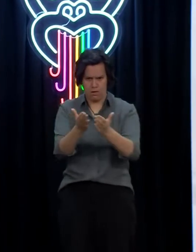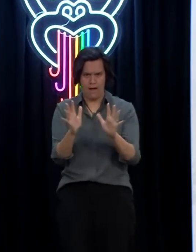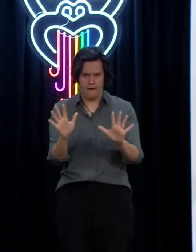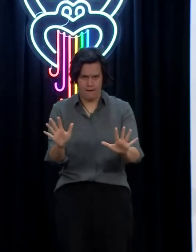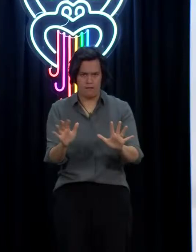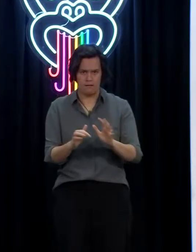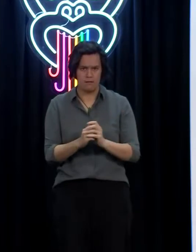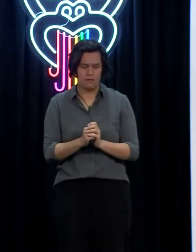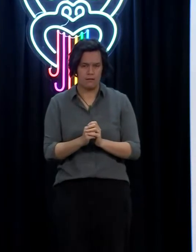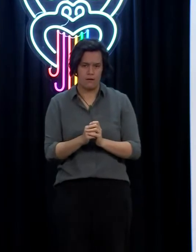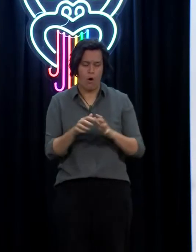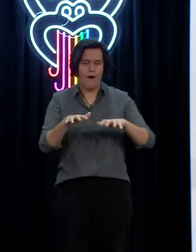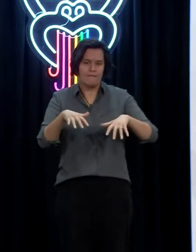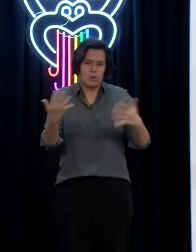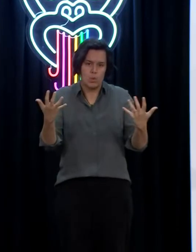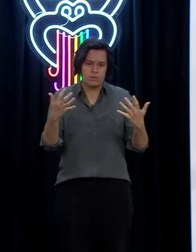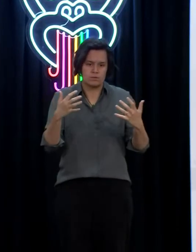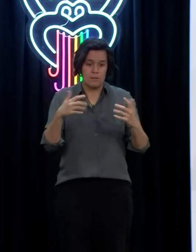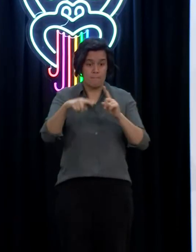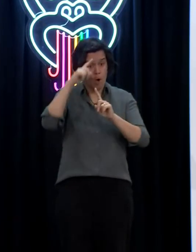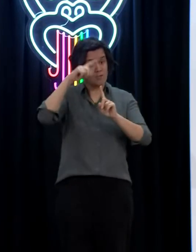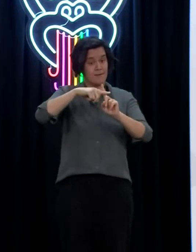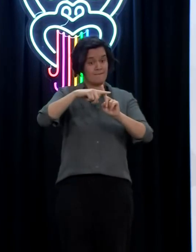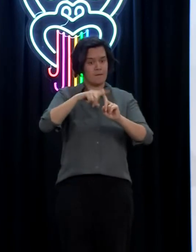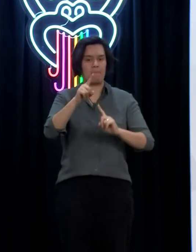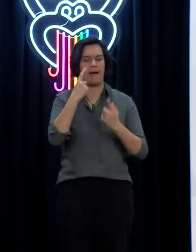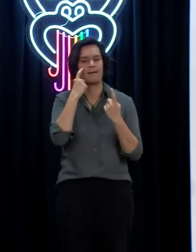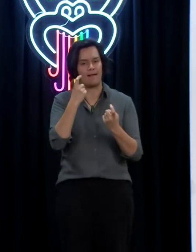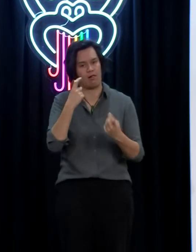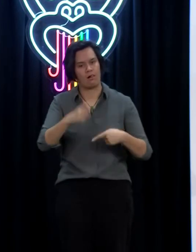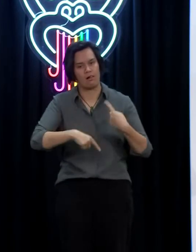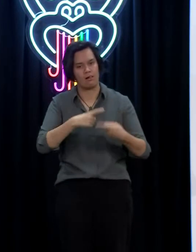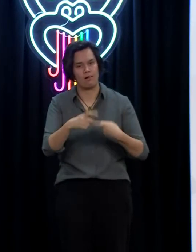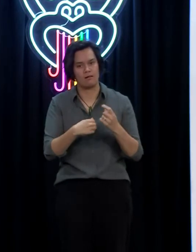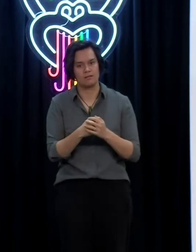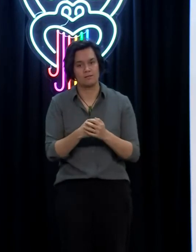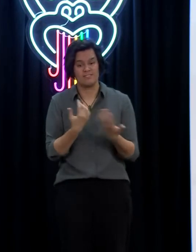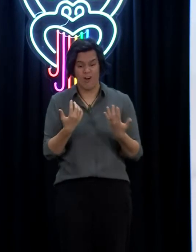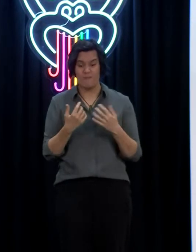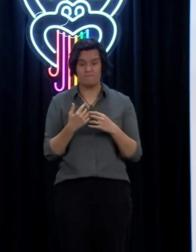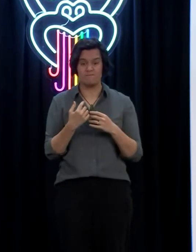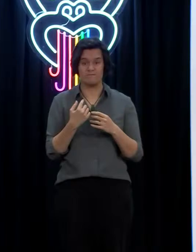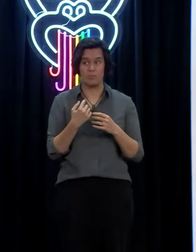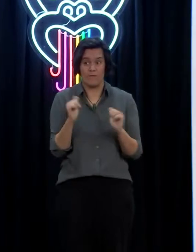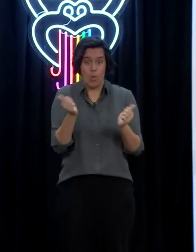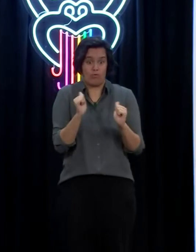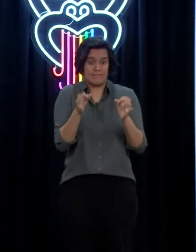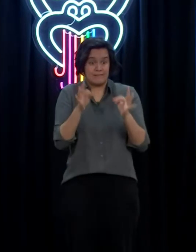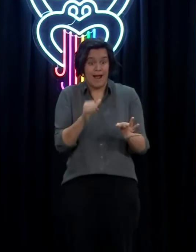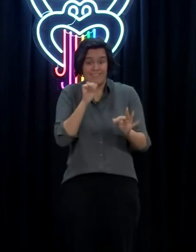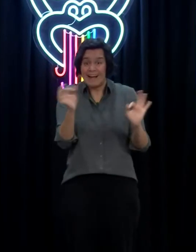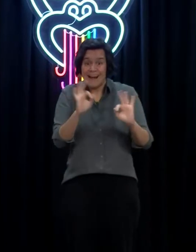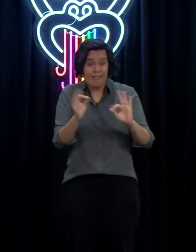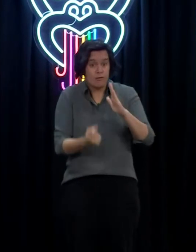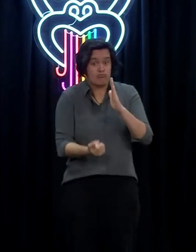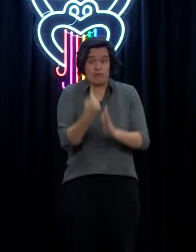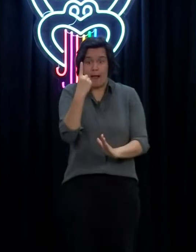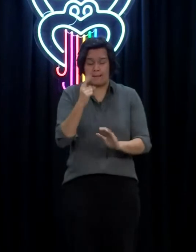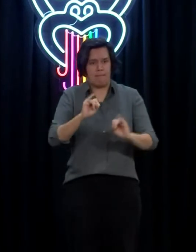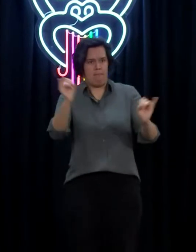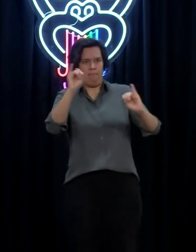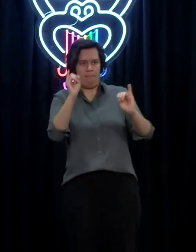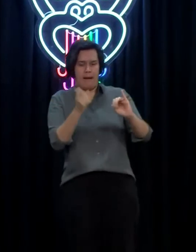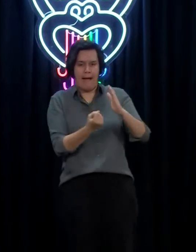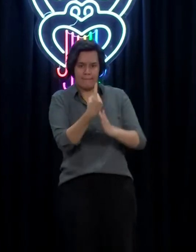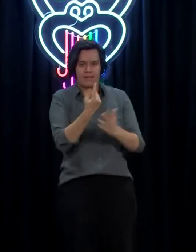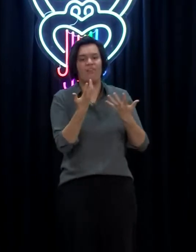cautious optimism about that. So we'll take the advice on Monday, but we have made that in-principle decision, and we want Aucklanders to know